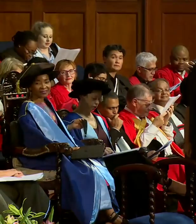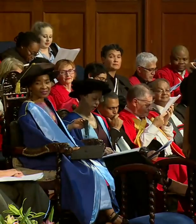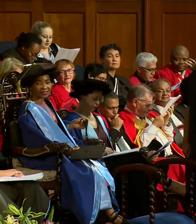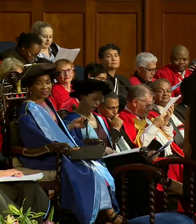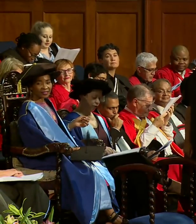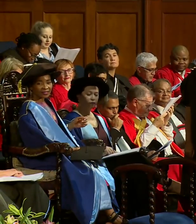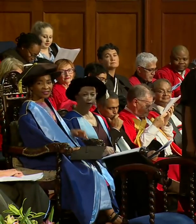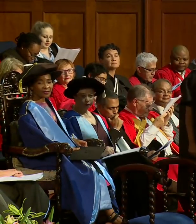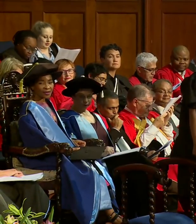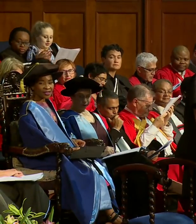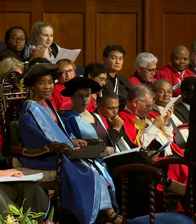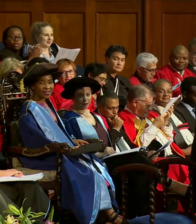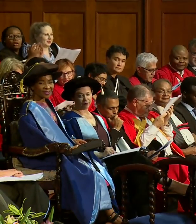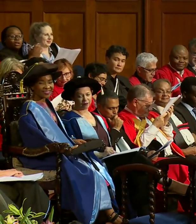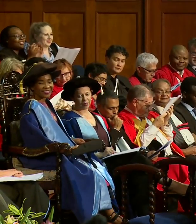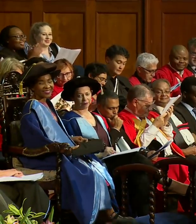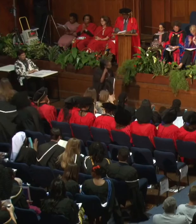Isabel Rerato Kumaro.